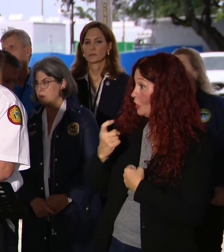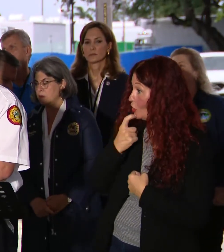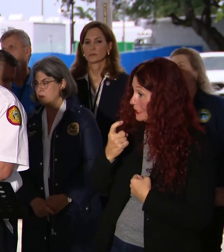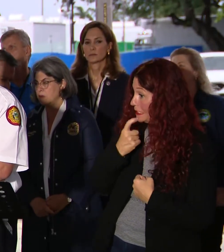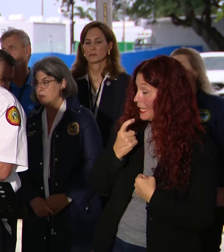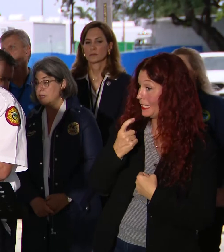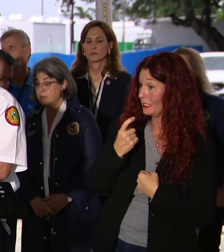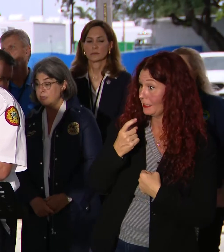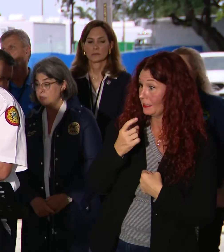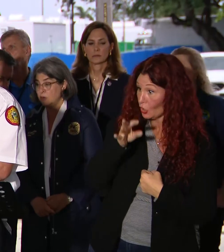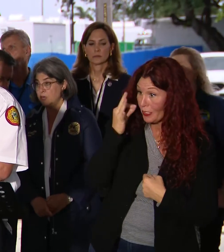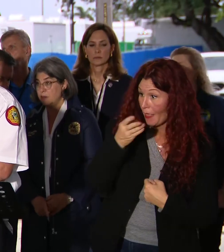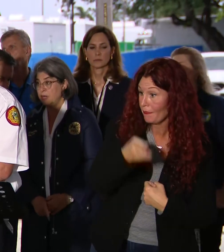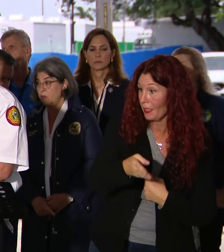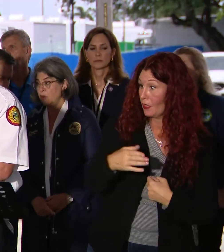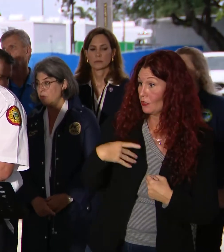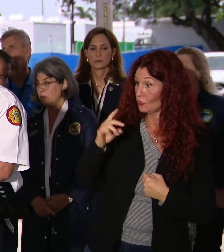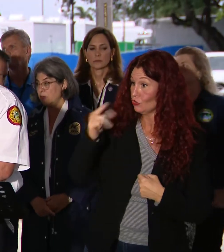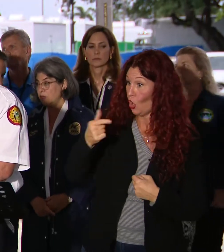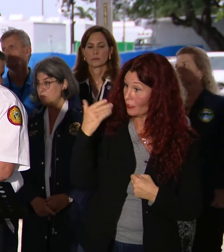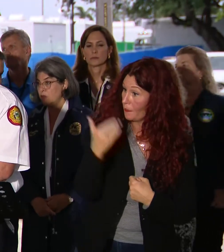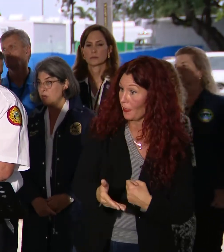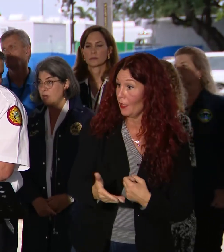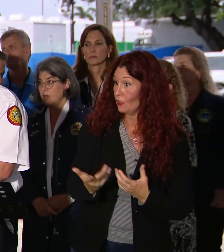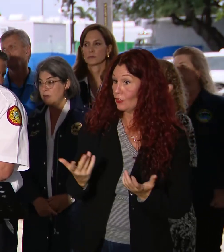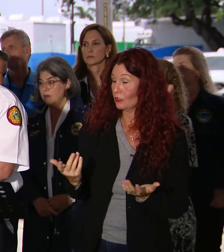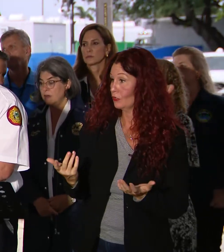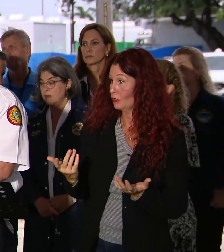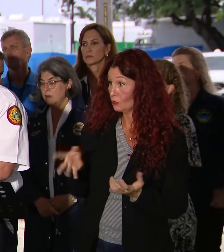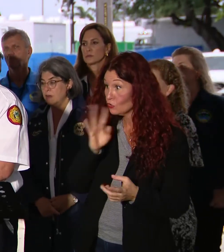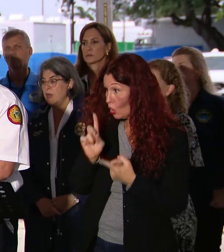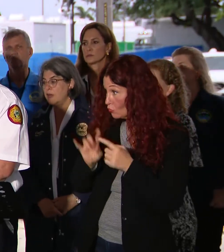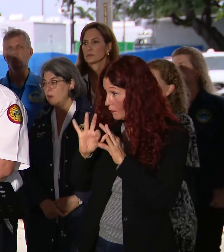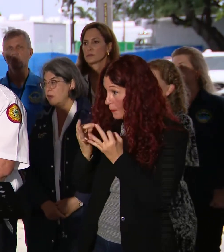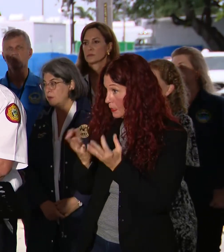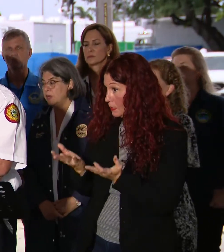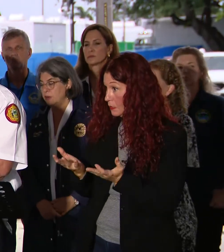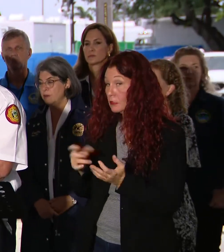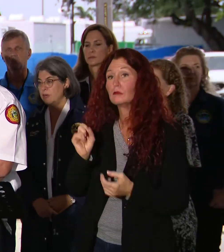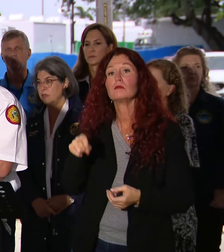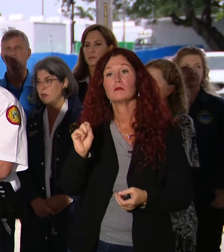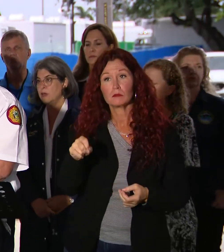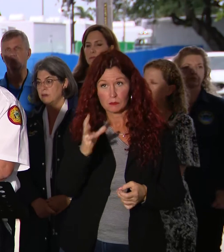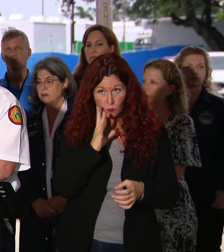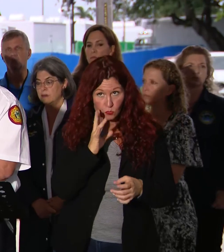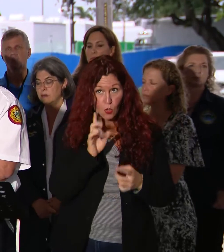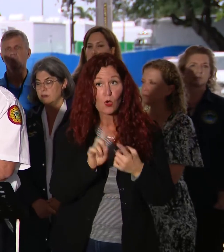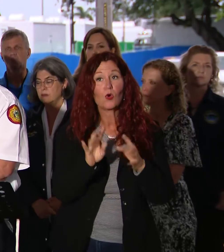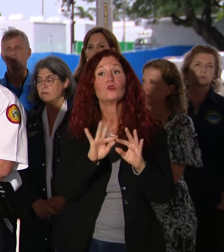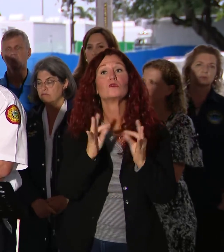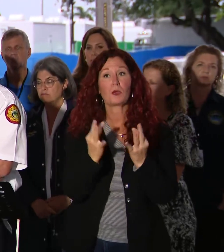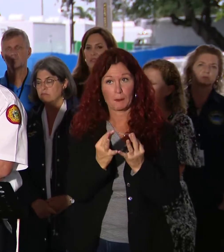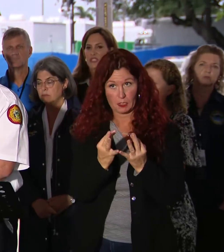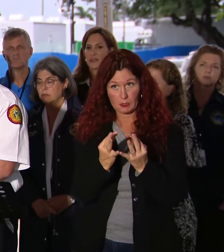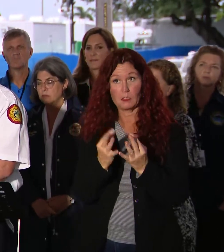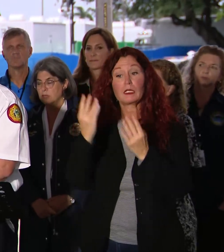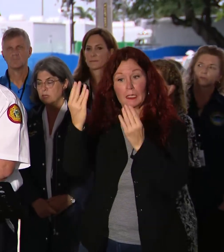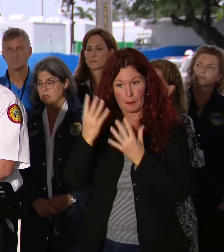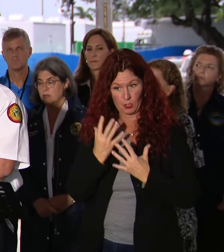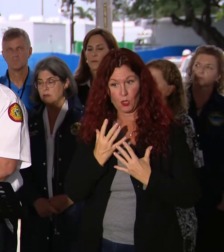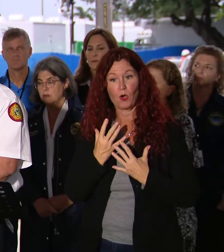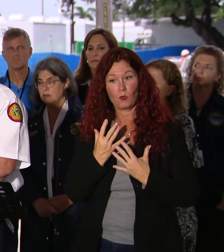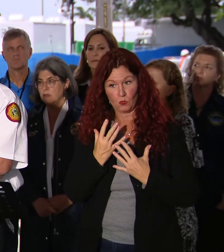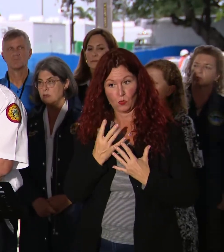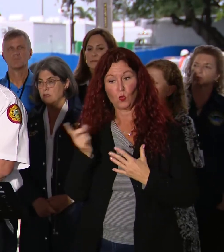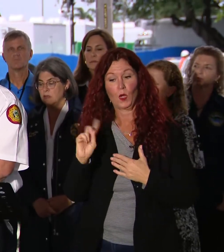notice, and they're staying where they're on. Are you guys not in contact with them? Yes, we've made contact with several individuals advising where they were.